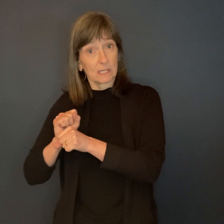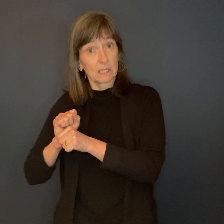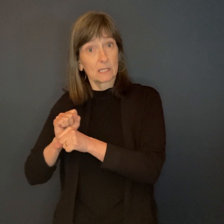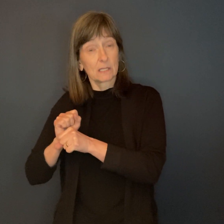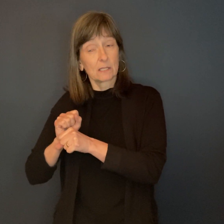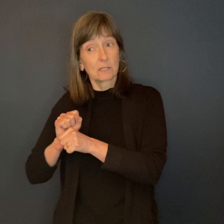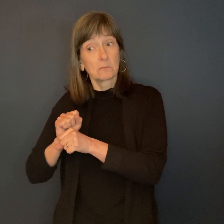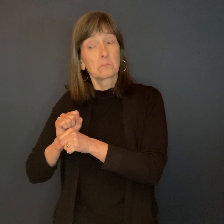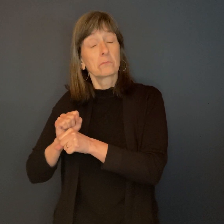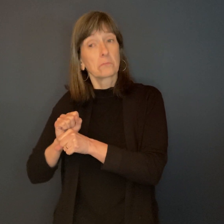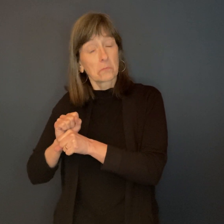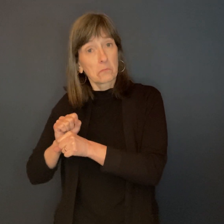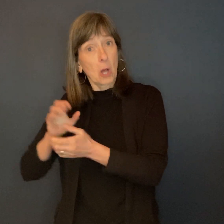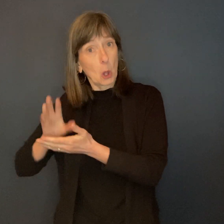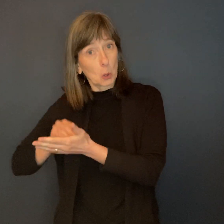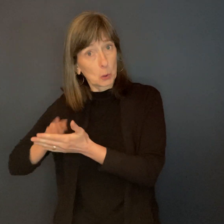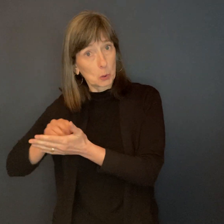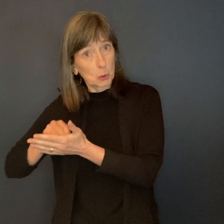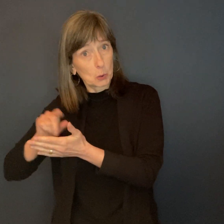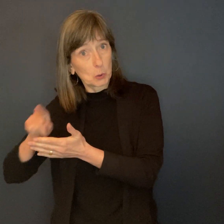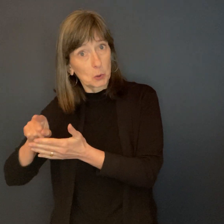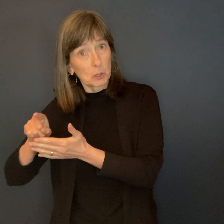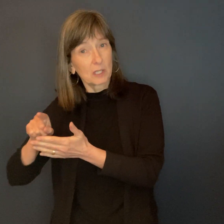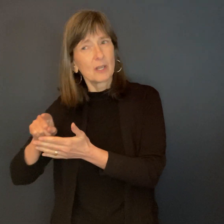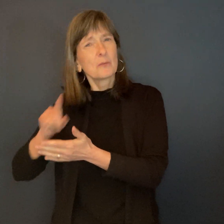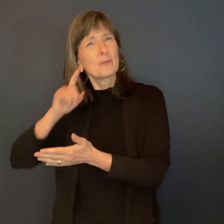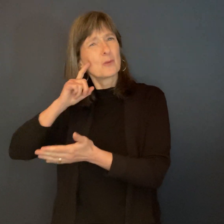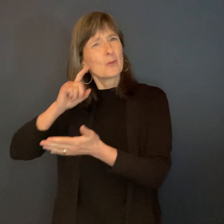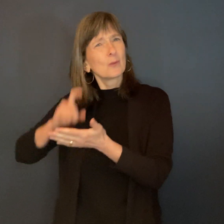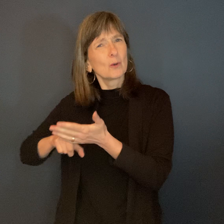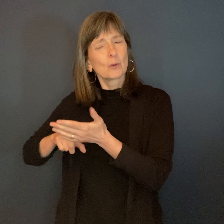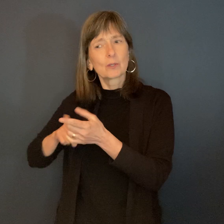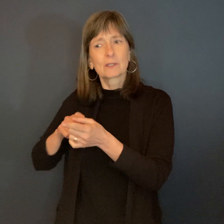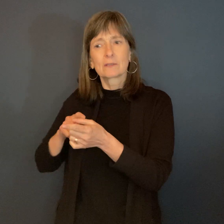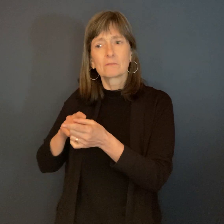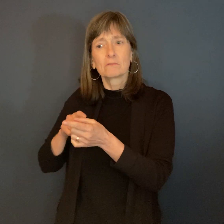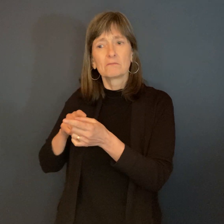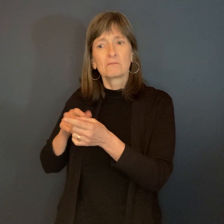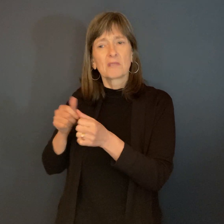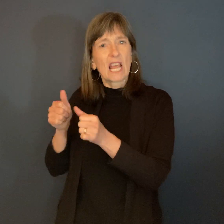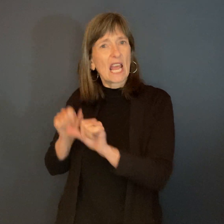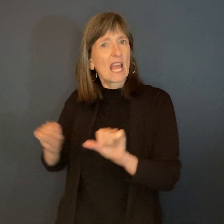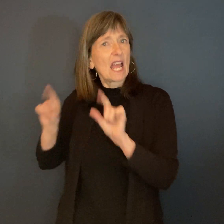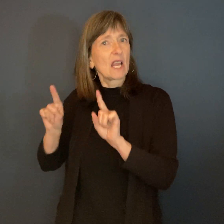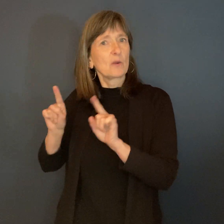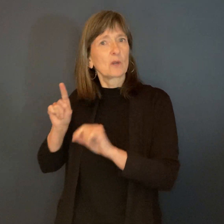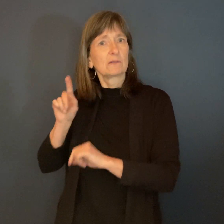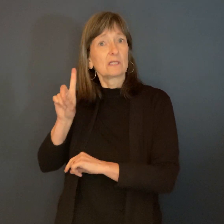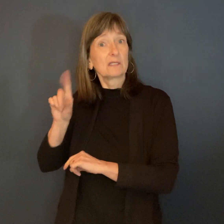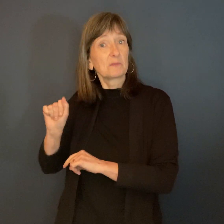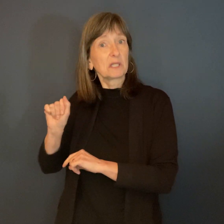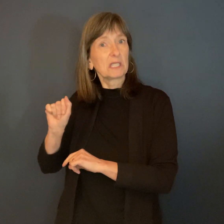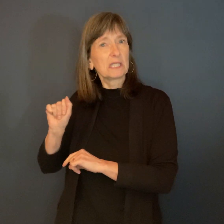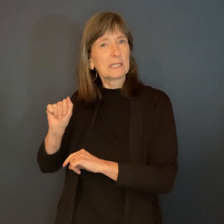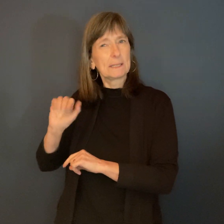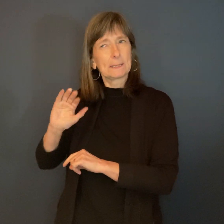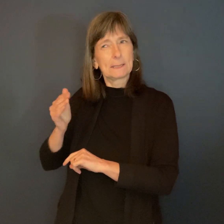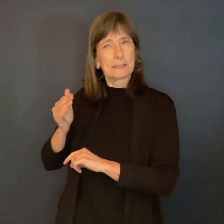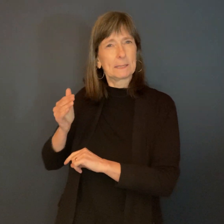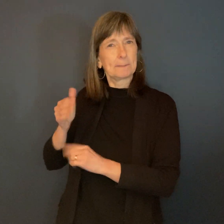significant disabilities were systematically excluded from programs in the United States, and where there were